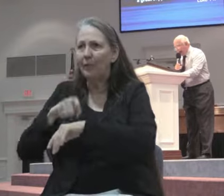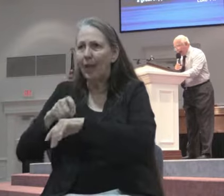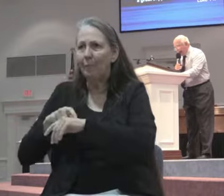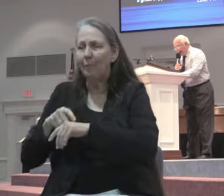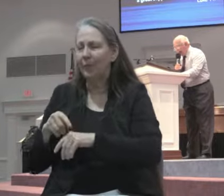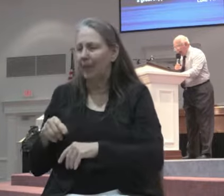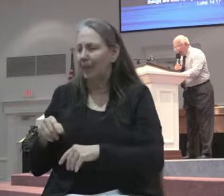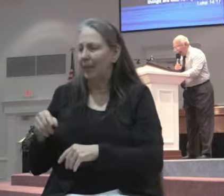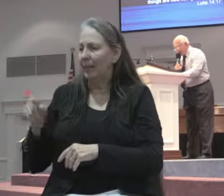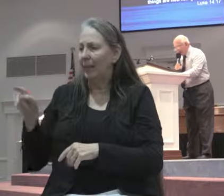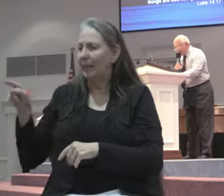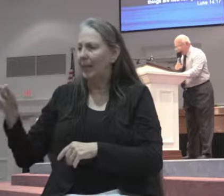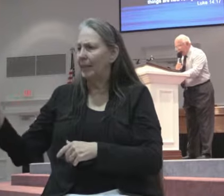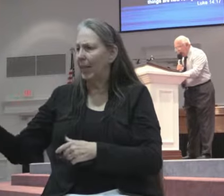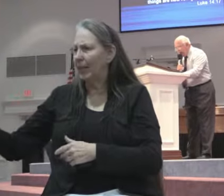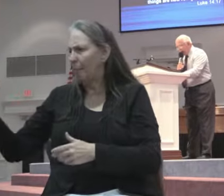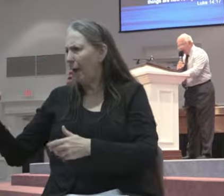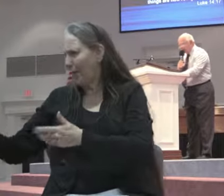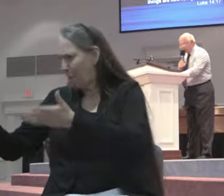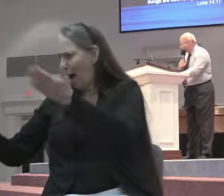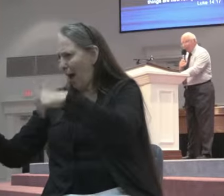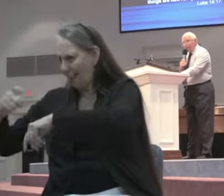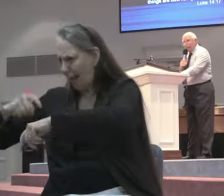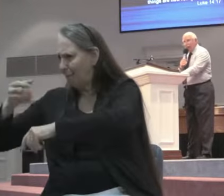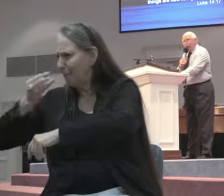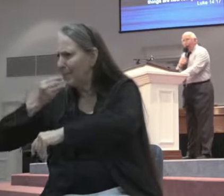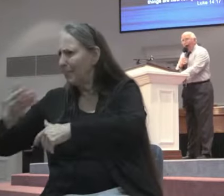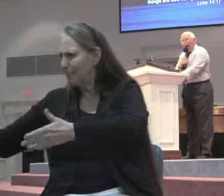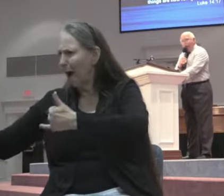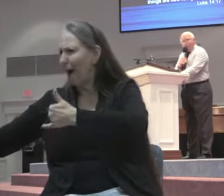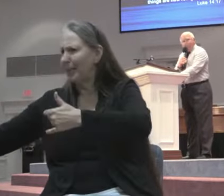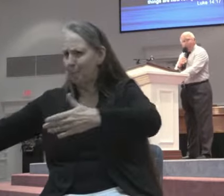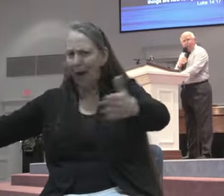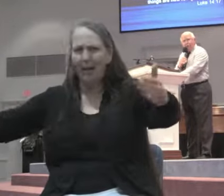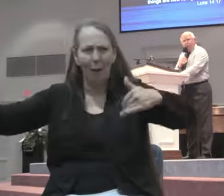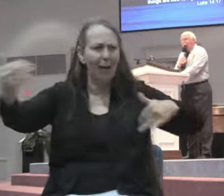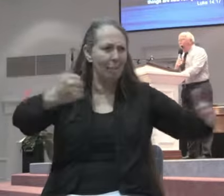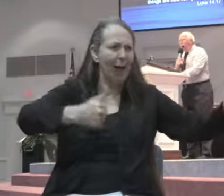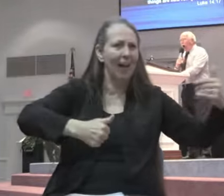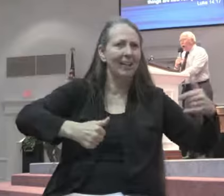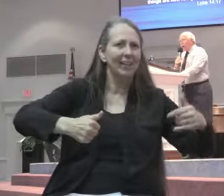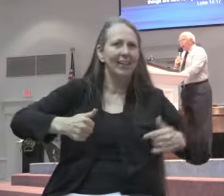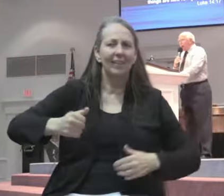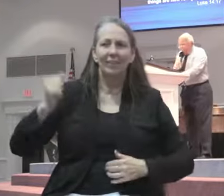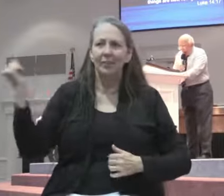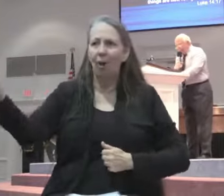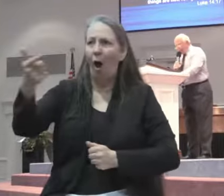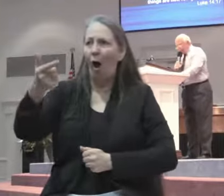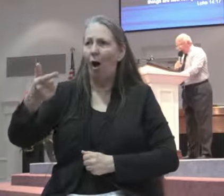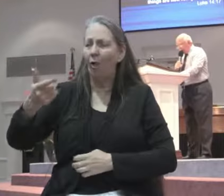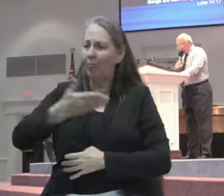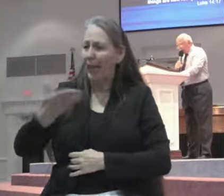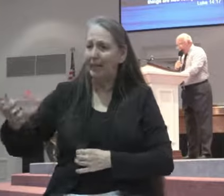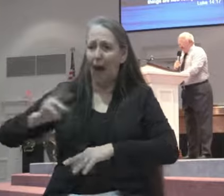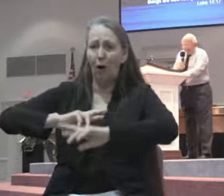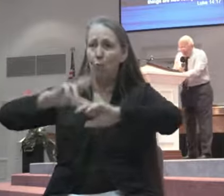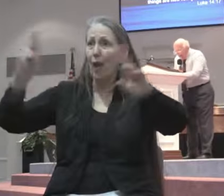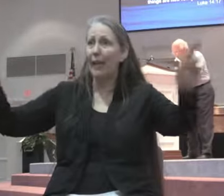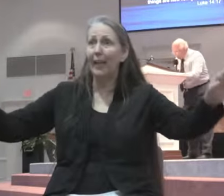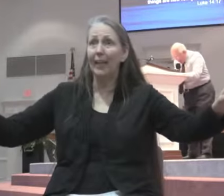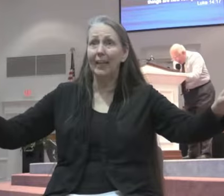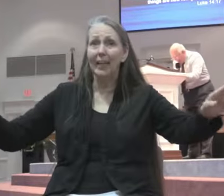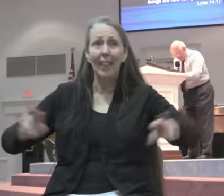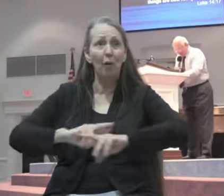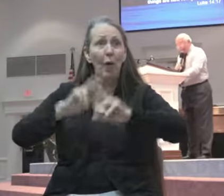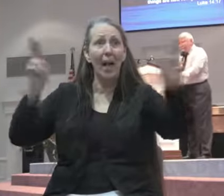to say to them that were bidden, come, come, all things are